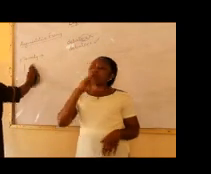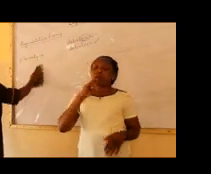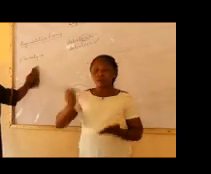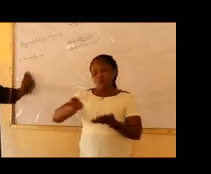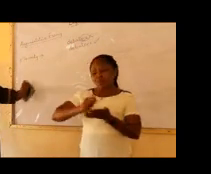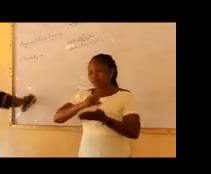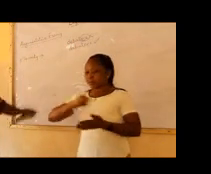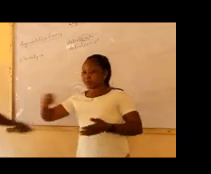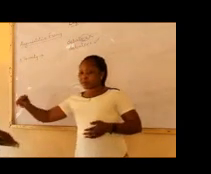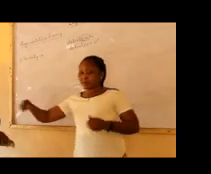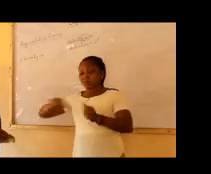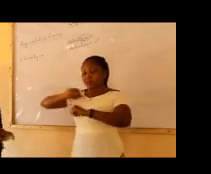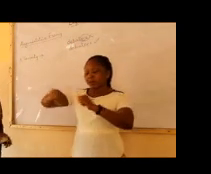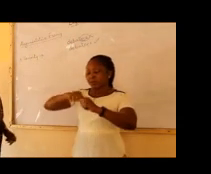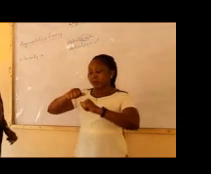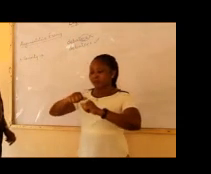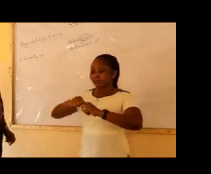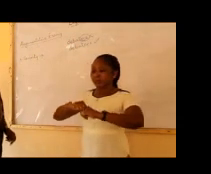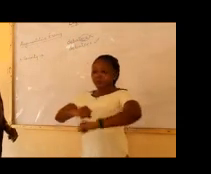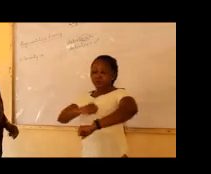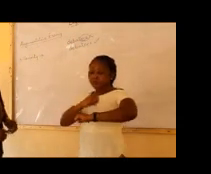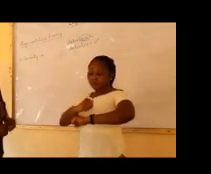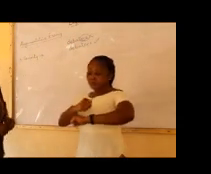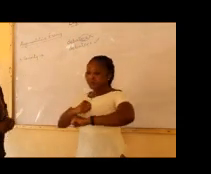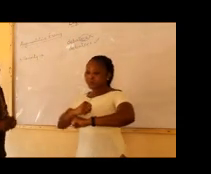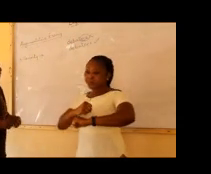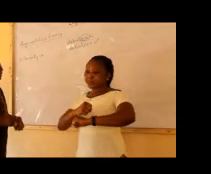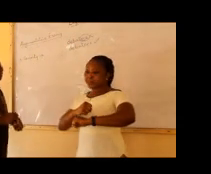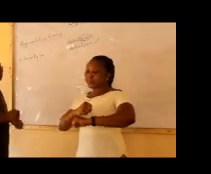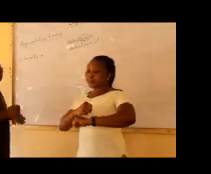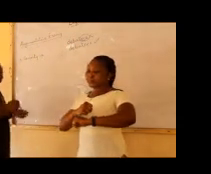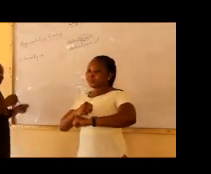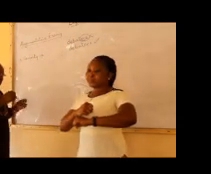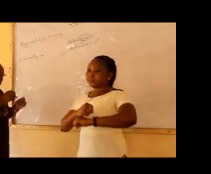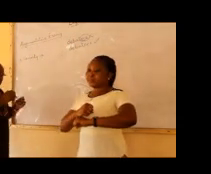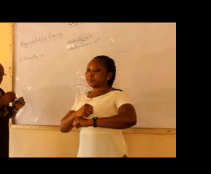about security, you are arguing about security.